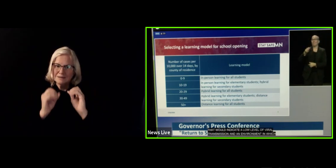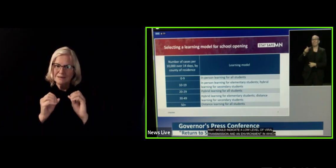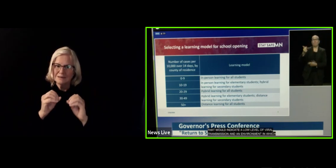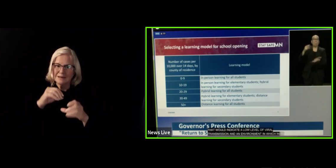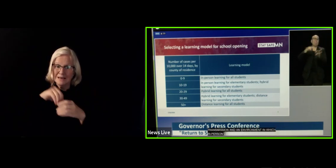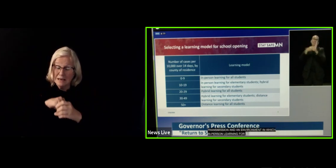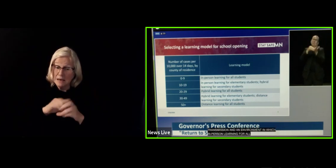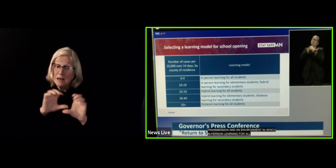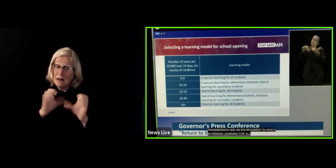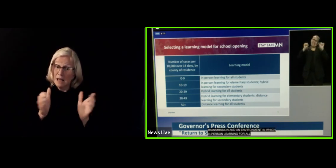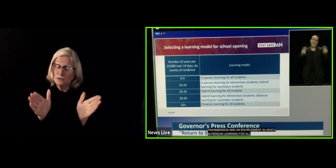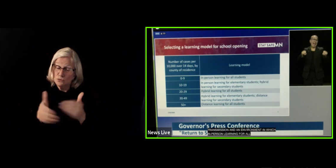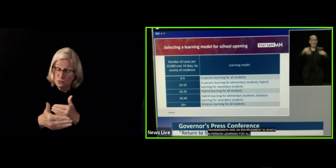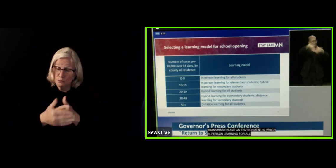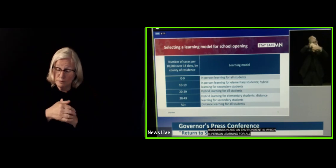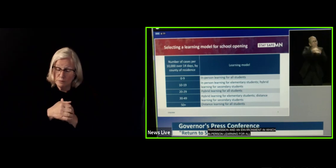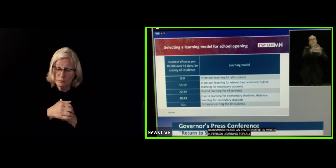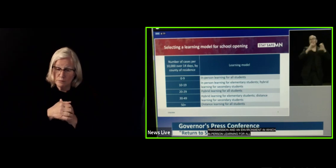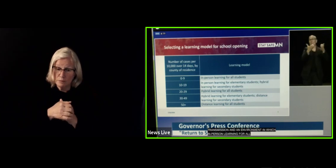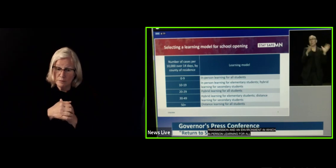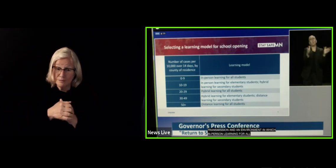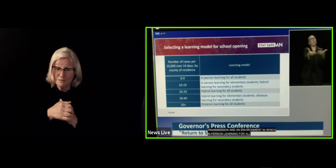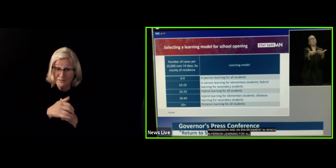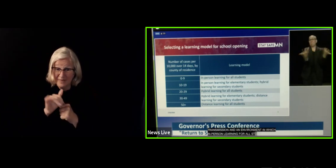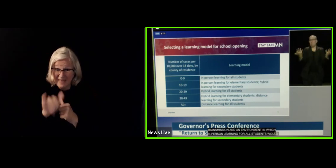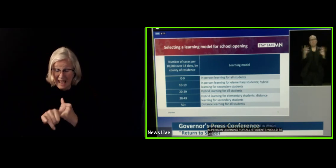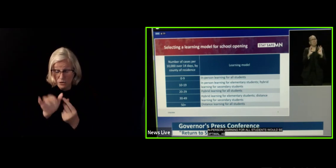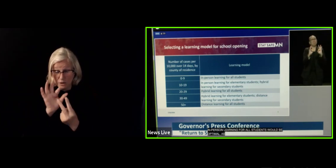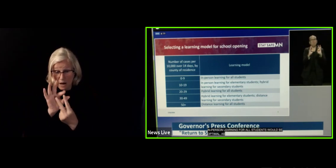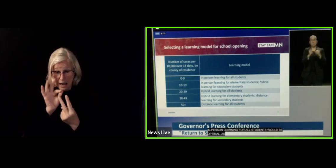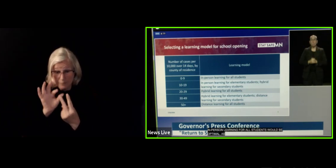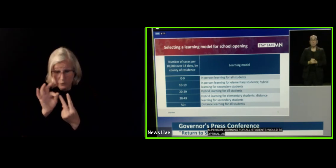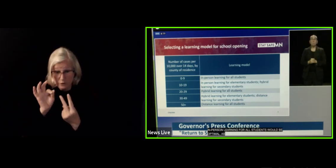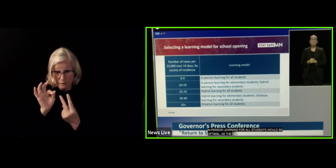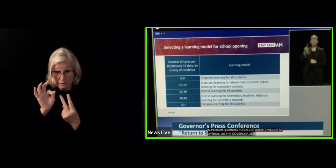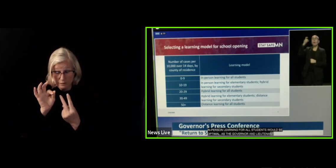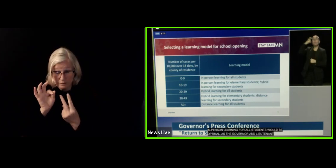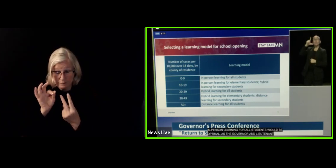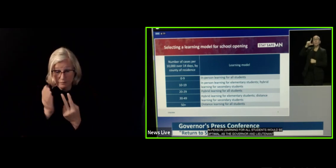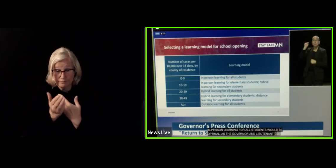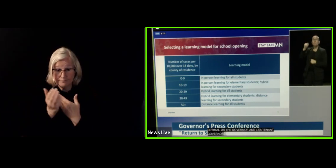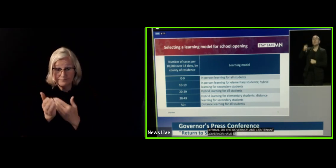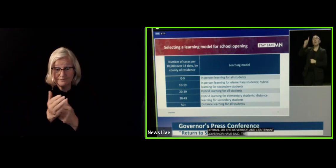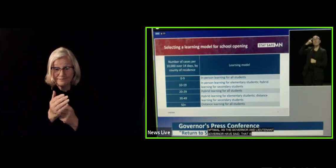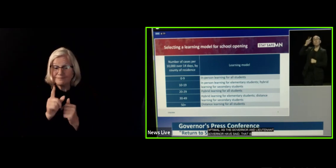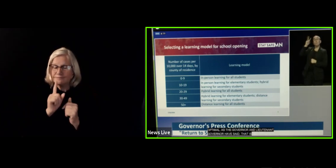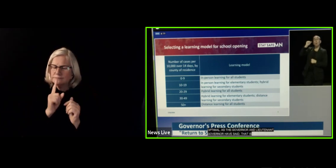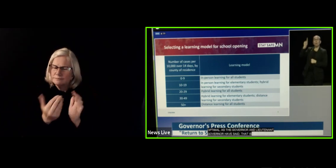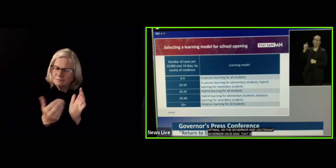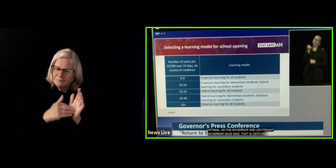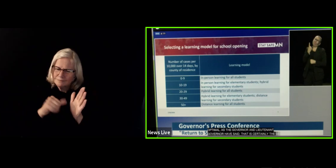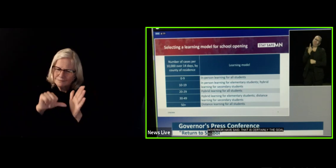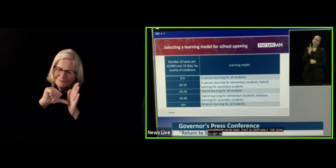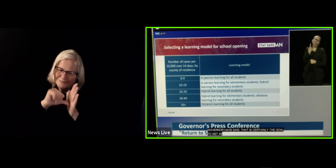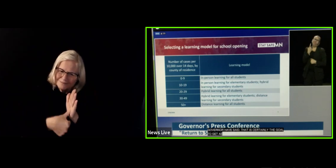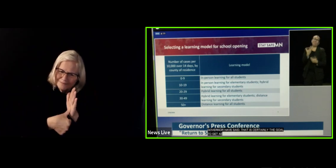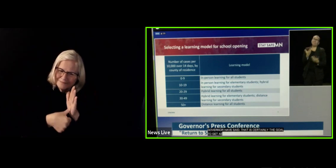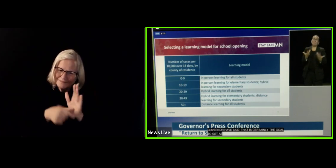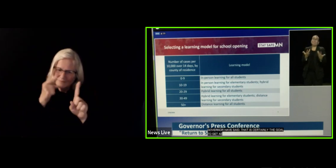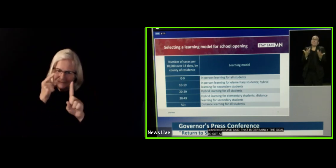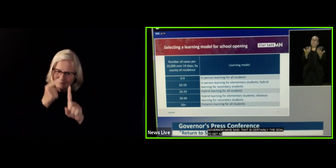optimal. As the governor and lieutenant governor have said, that is certainly the goal, to get as many kids back into in-person learning